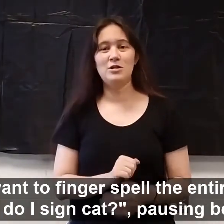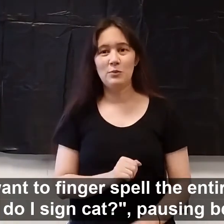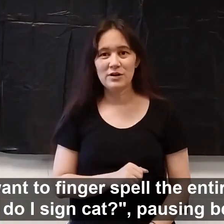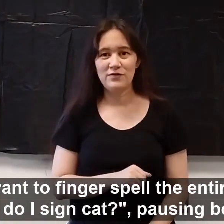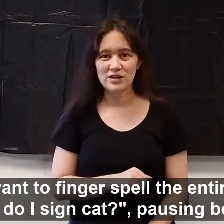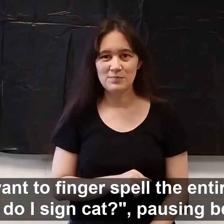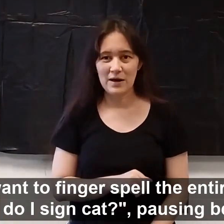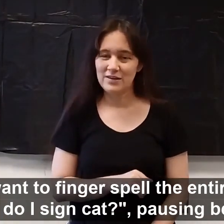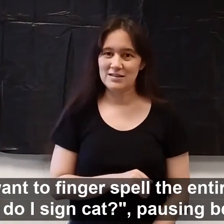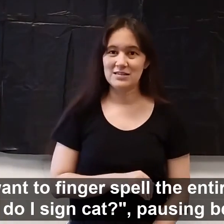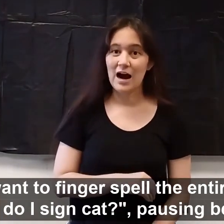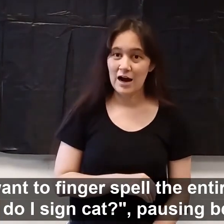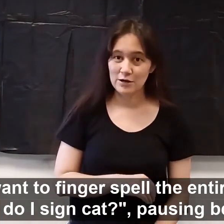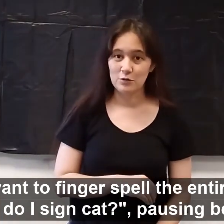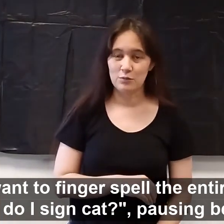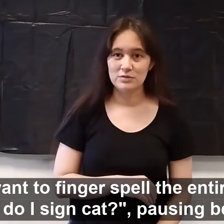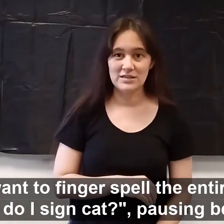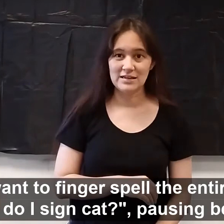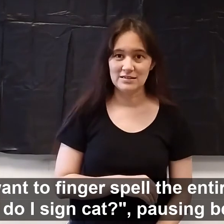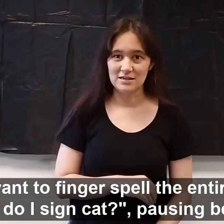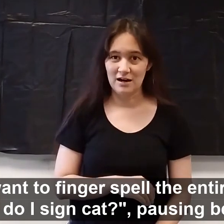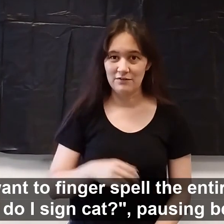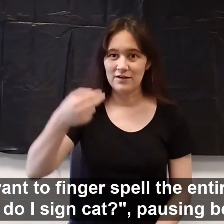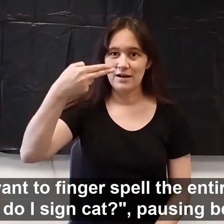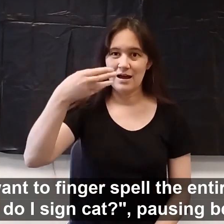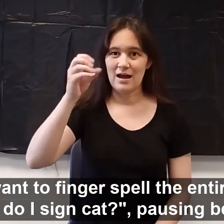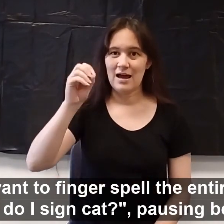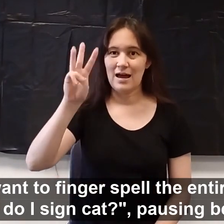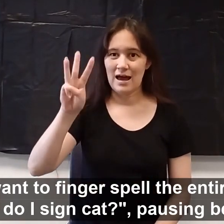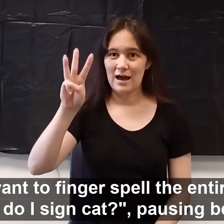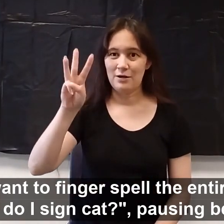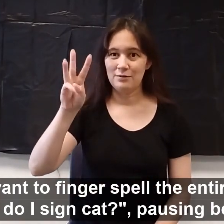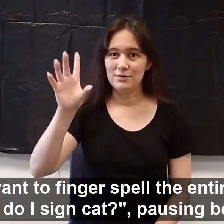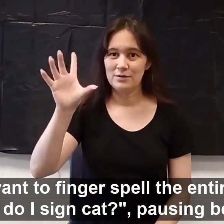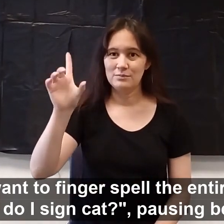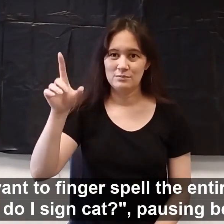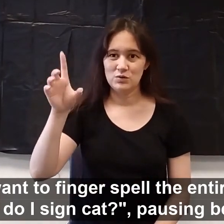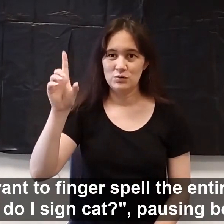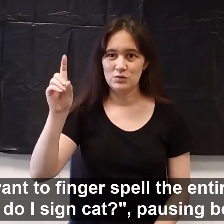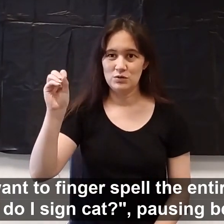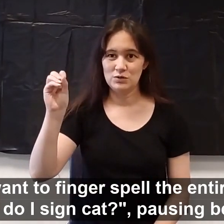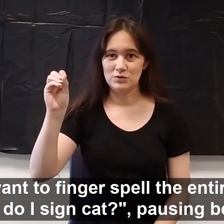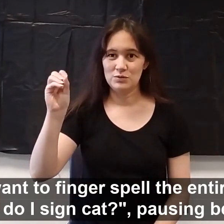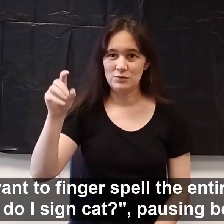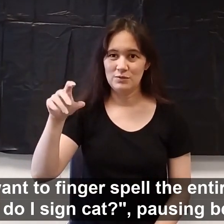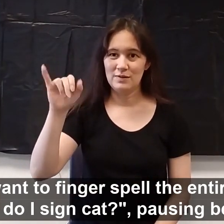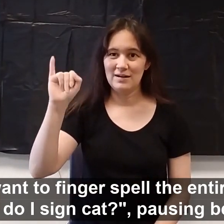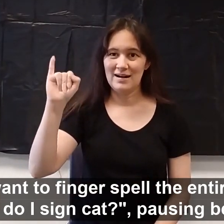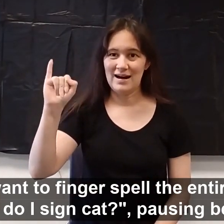want to fingerspell the entire sentence of how do